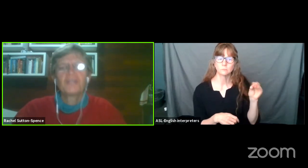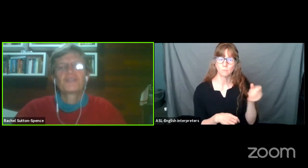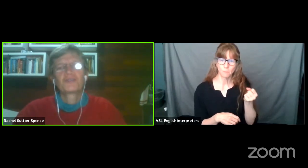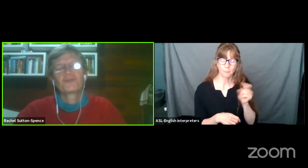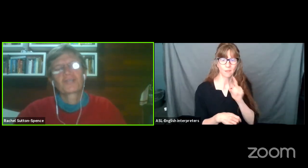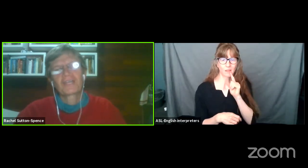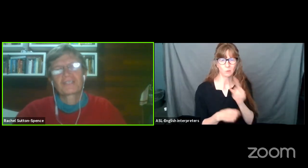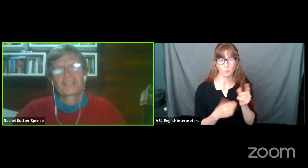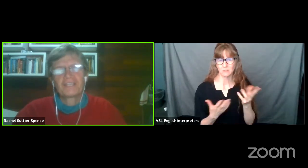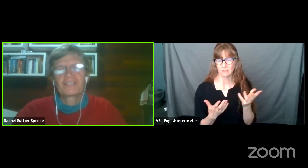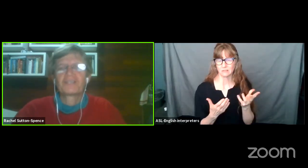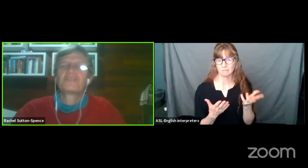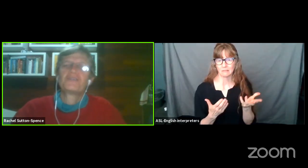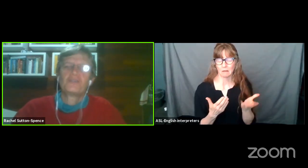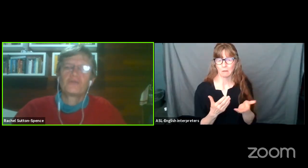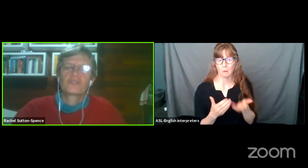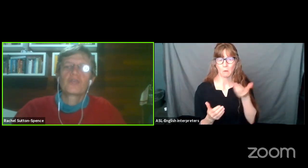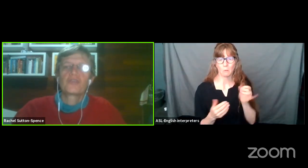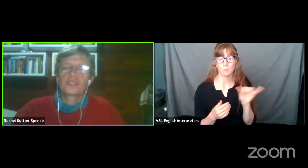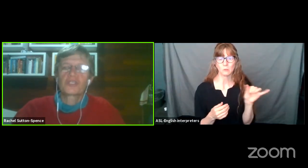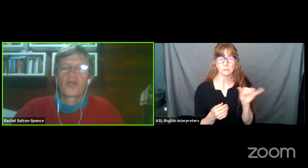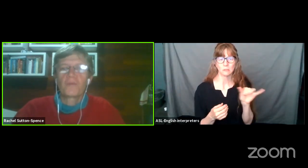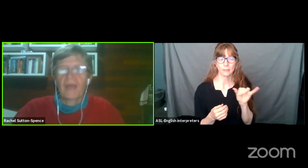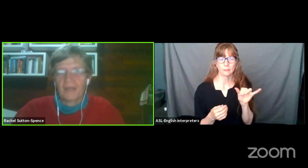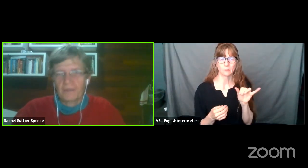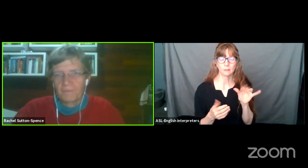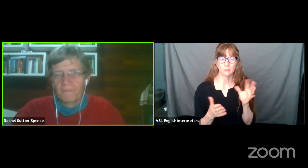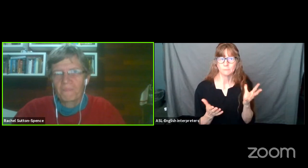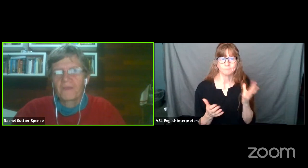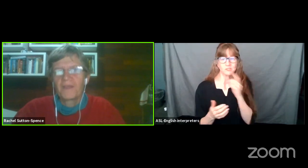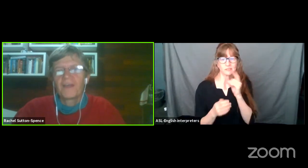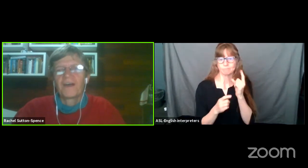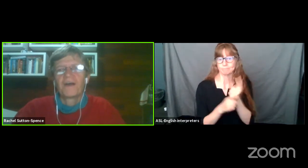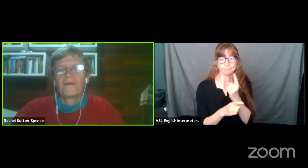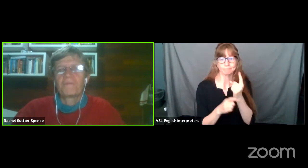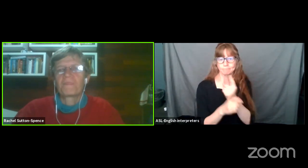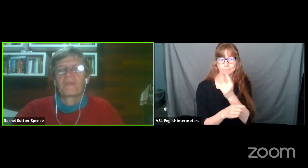rigueur to collect data that used the snowman.